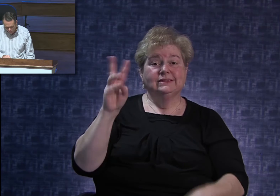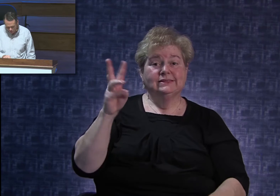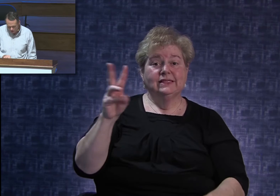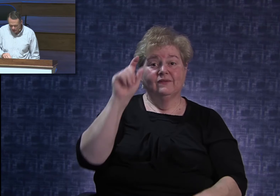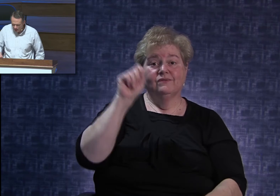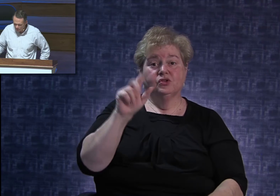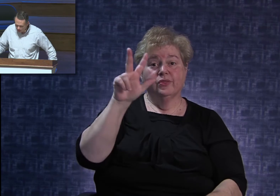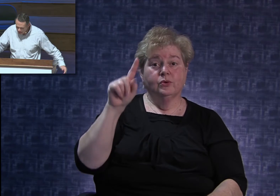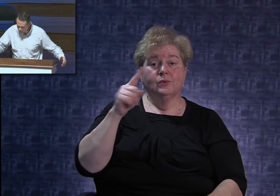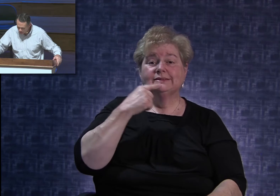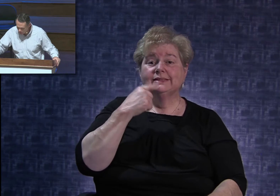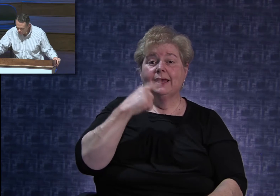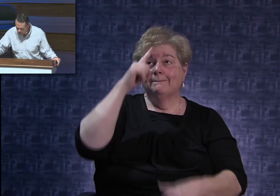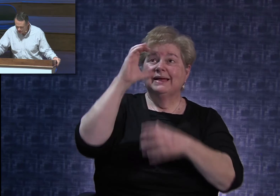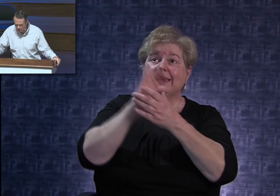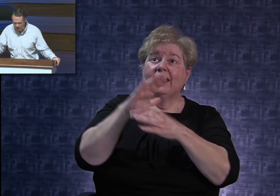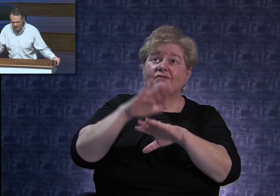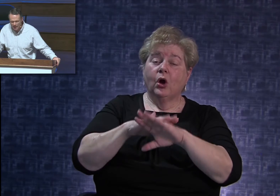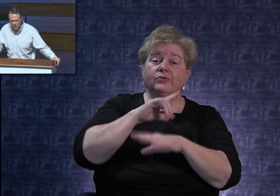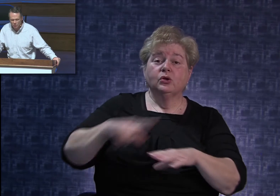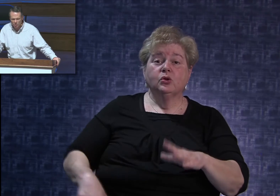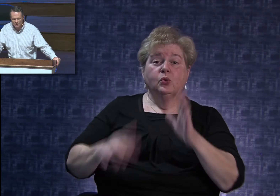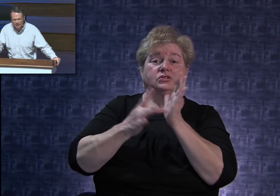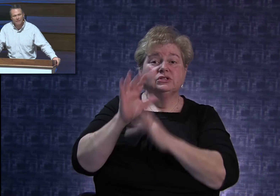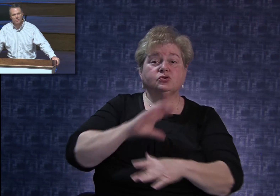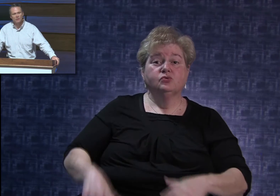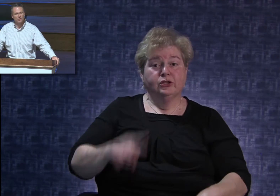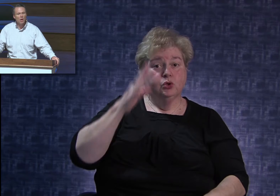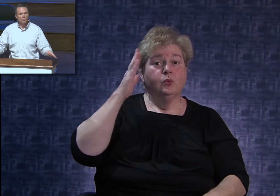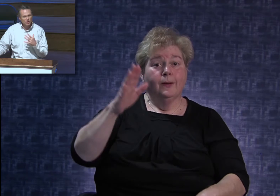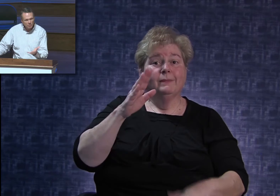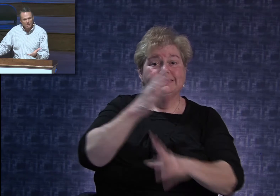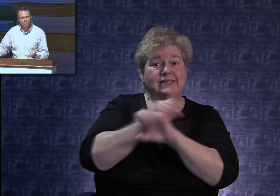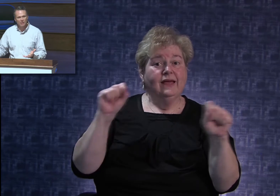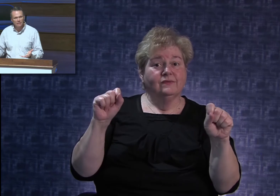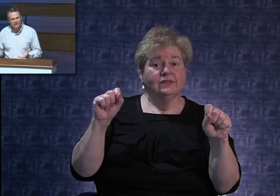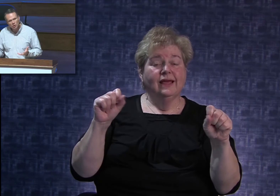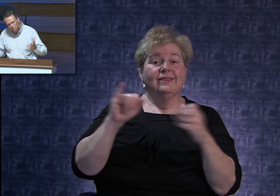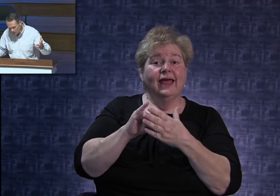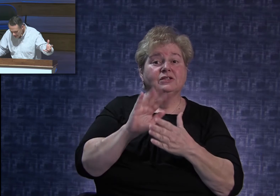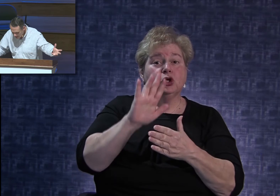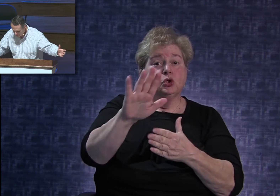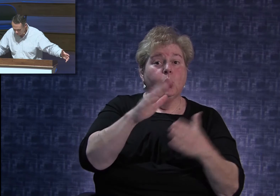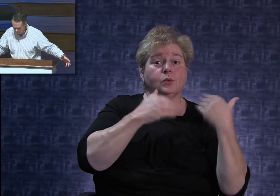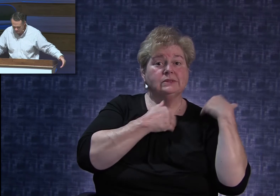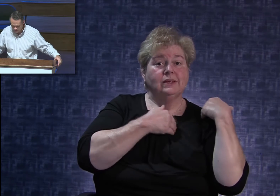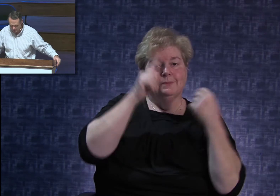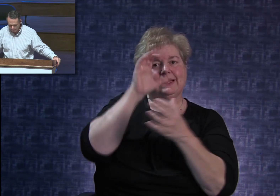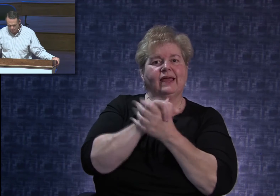these words, believe in the Lord Jesus Christ and you will be saved. There's this responsibility to